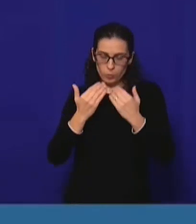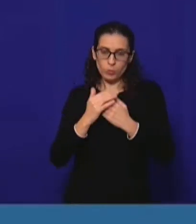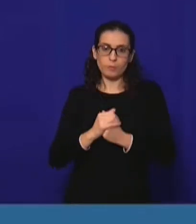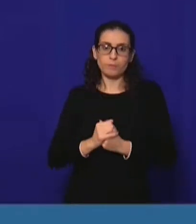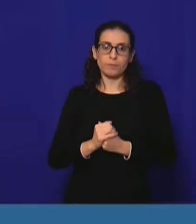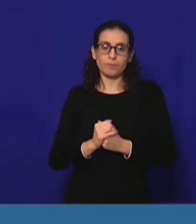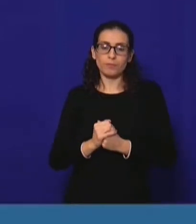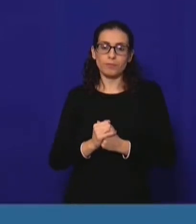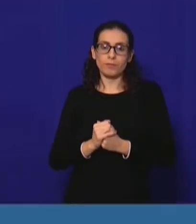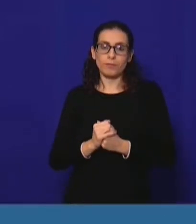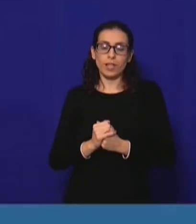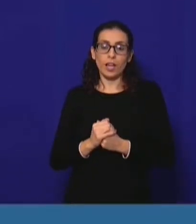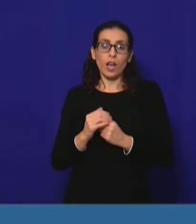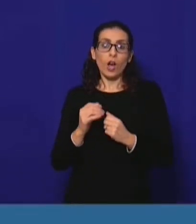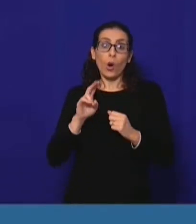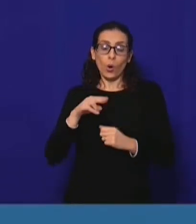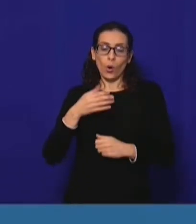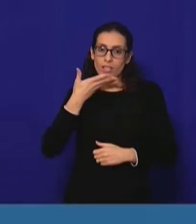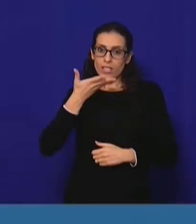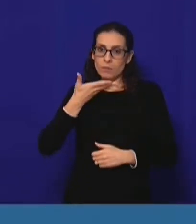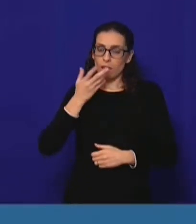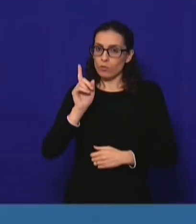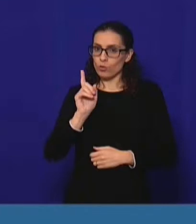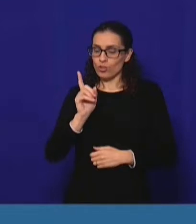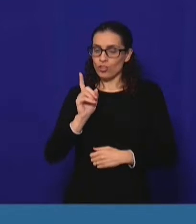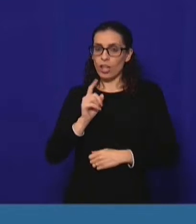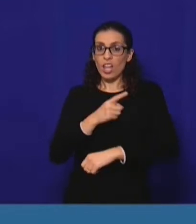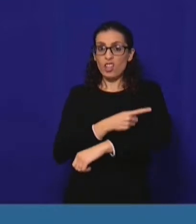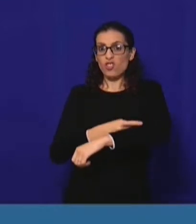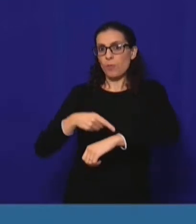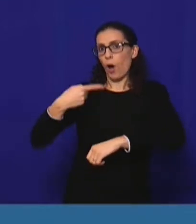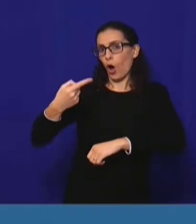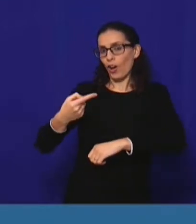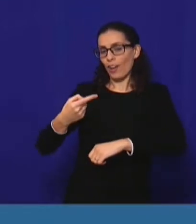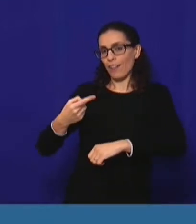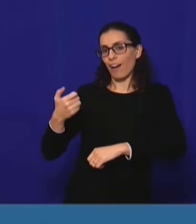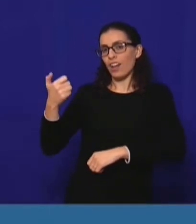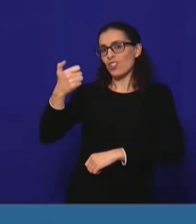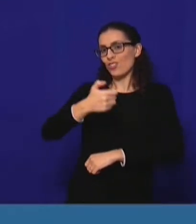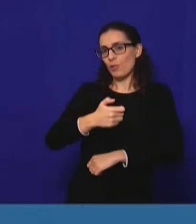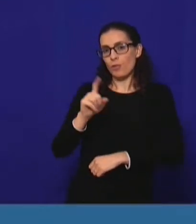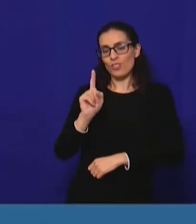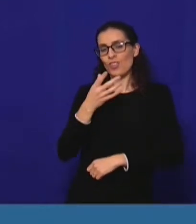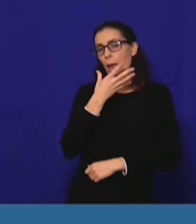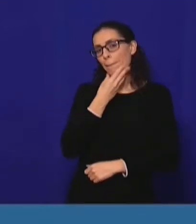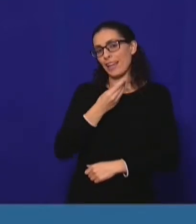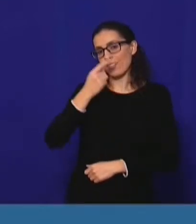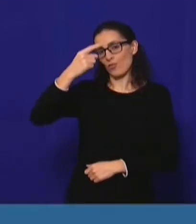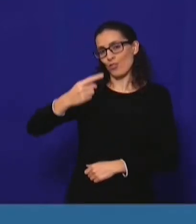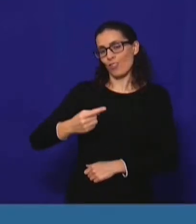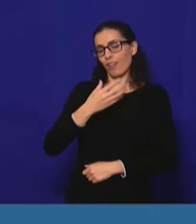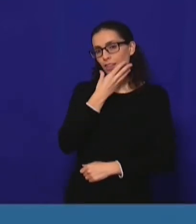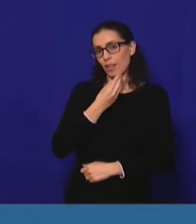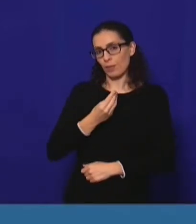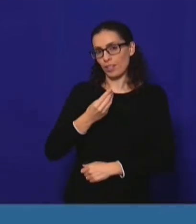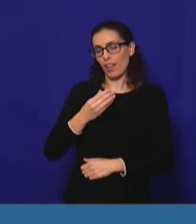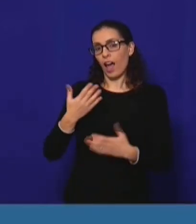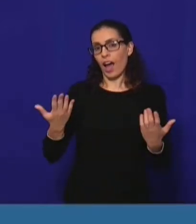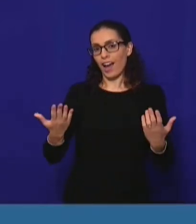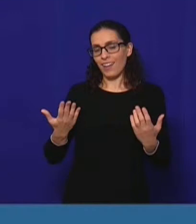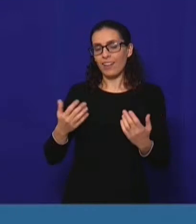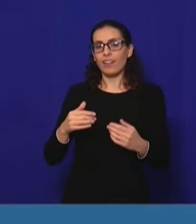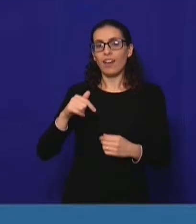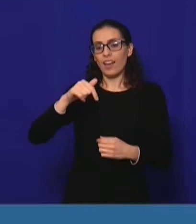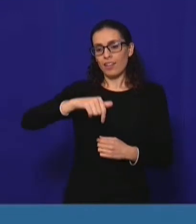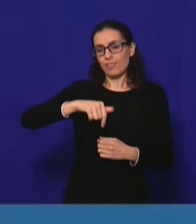ninfurmakom li peress li bħallum ġimgħa huwa l-ġurnata sabiħa tal-miliet, aħna din it-trasmissjoni tagħna